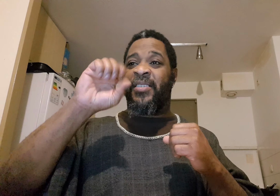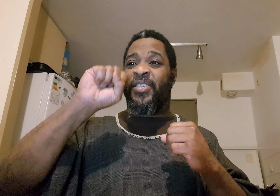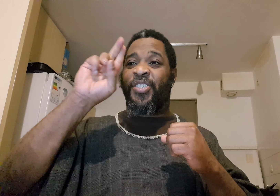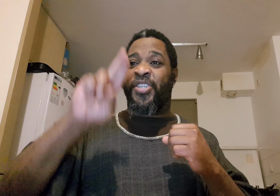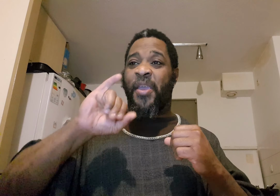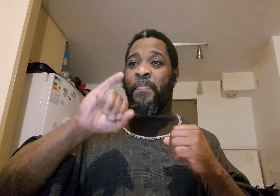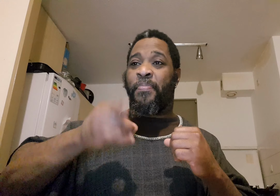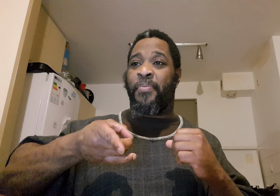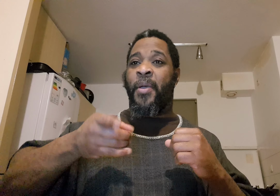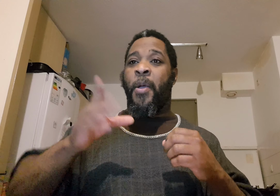hardship,